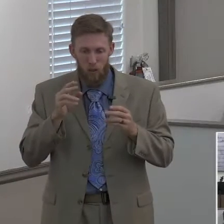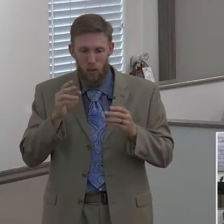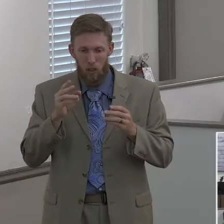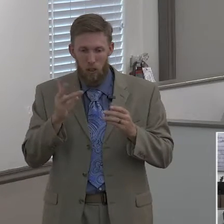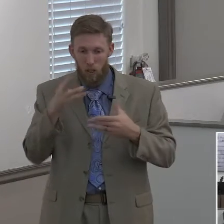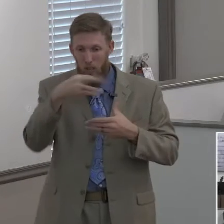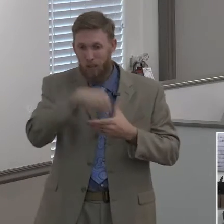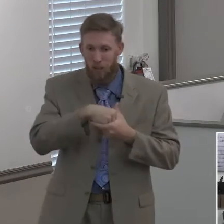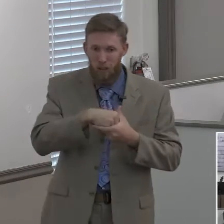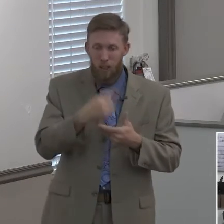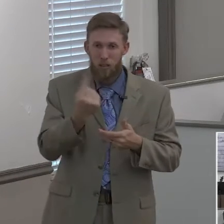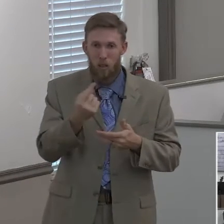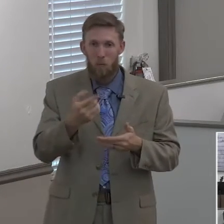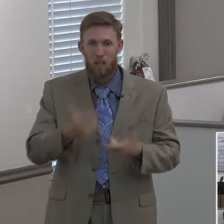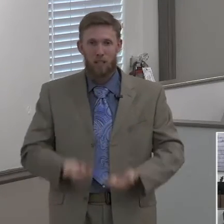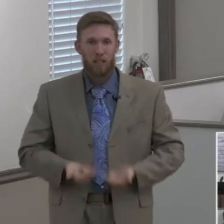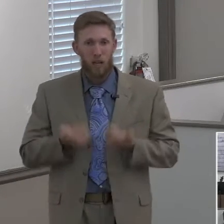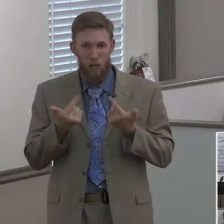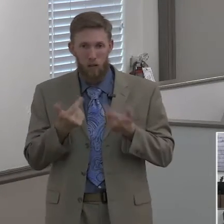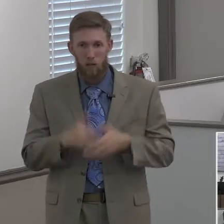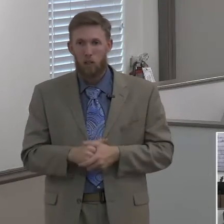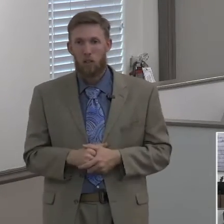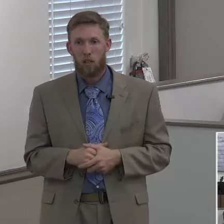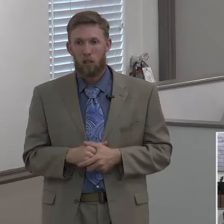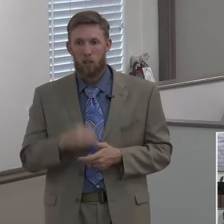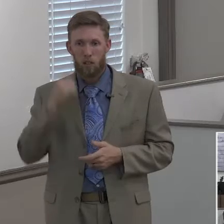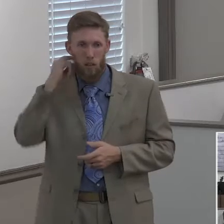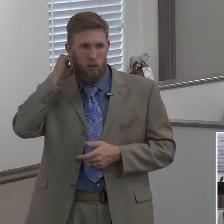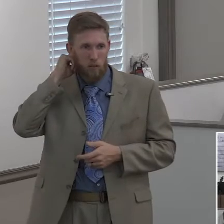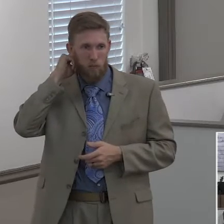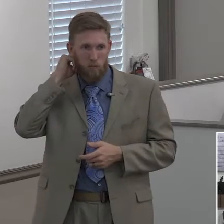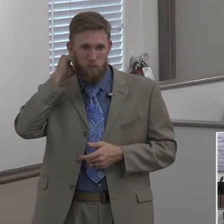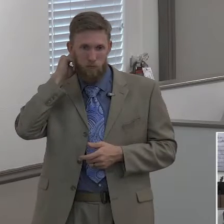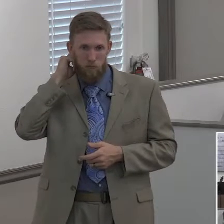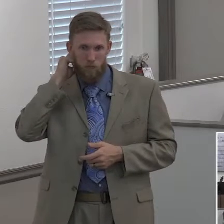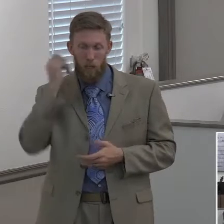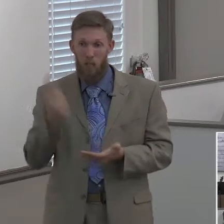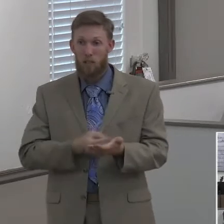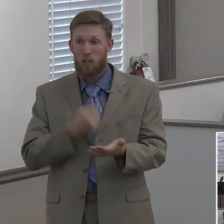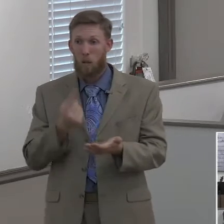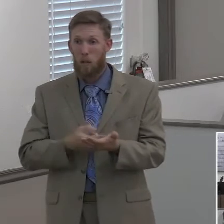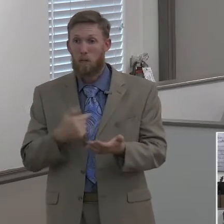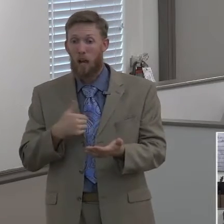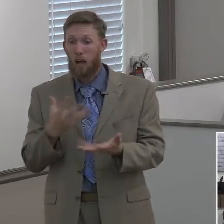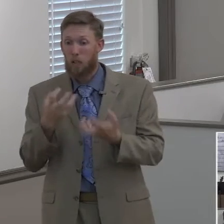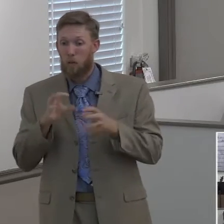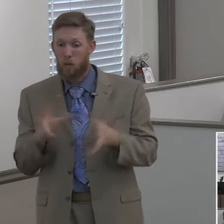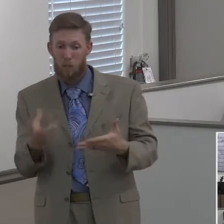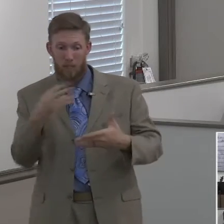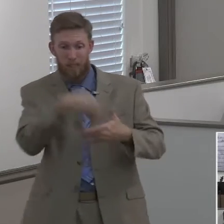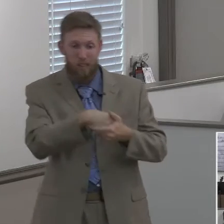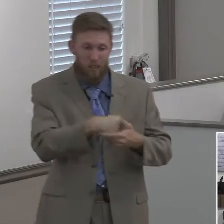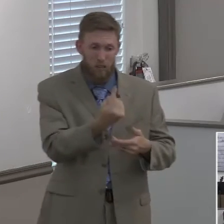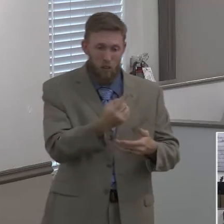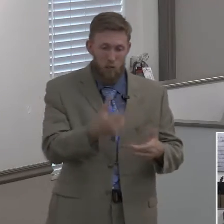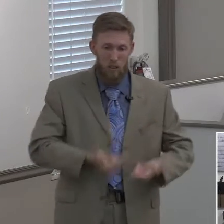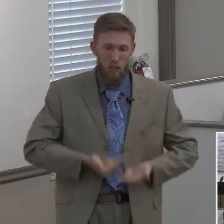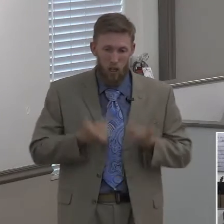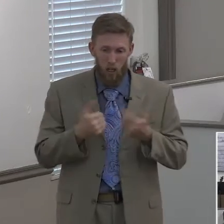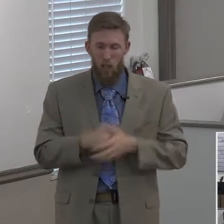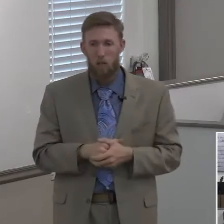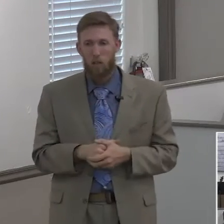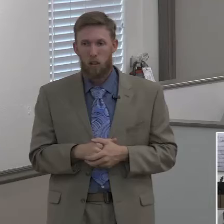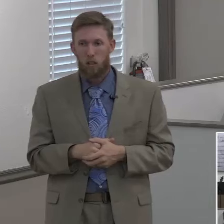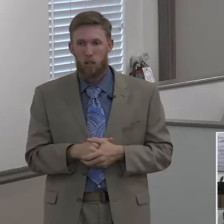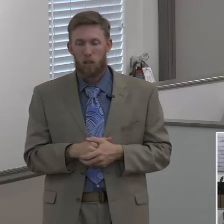You know, sometimes there's times I wish I didn't have to get that deep into somebody's life. We then that are strong ought to bear